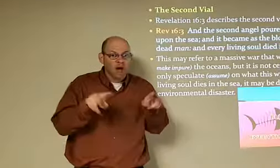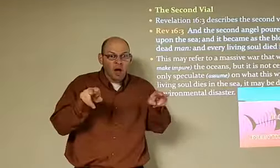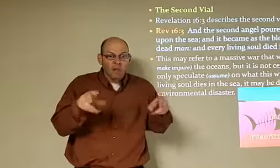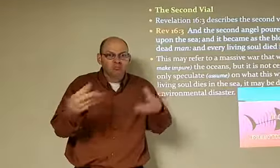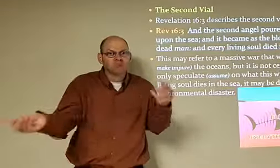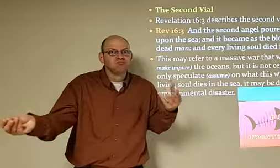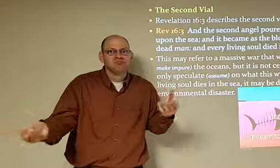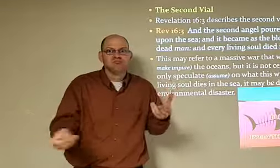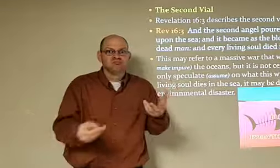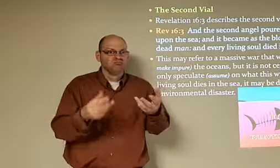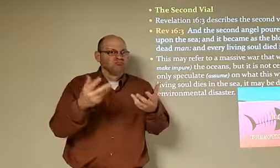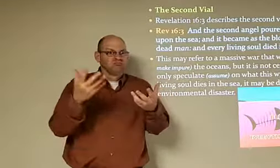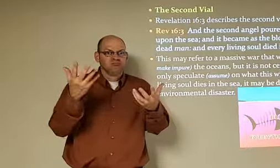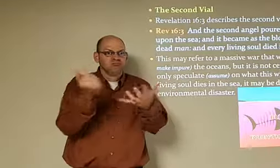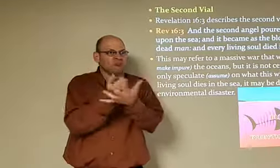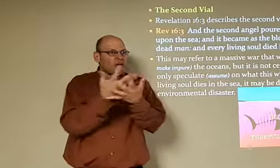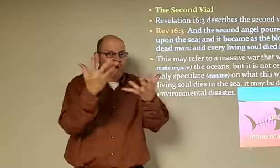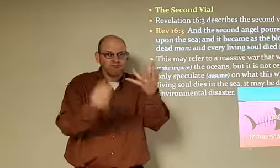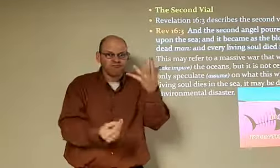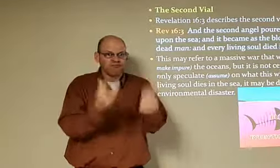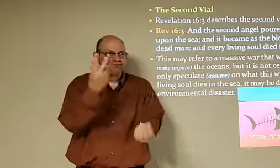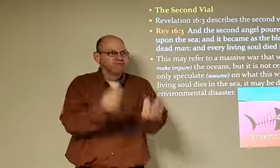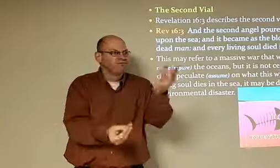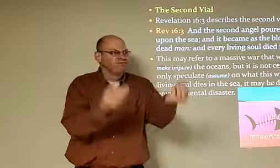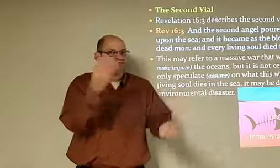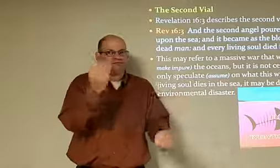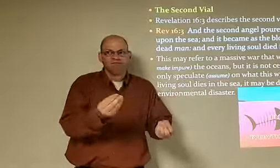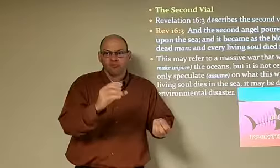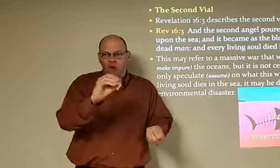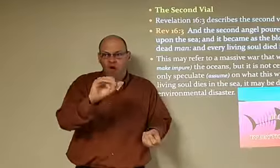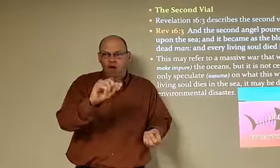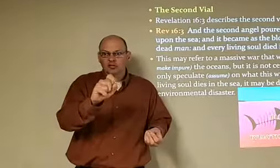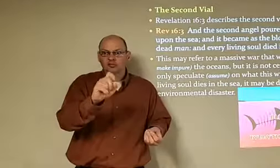going to be contaminated. All sources of water and